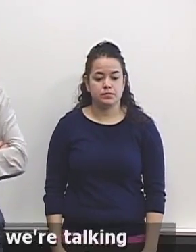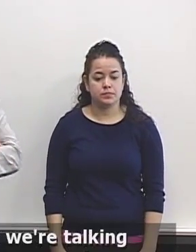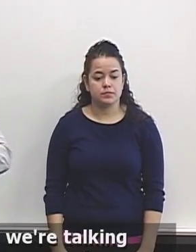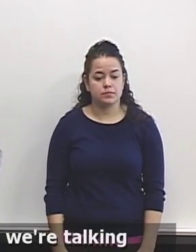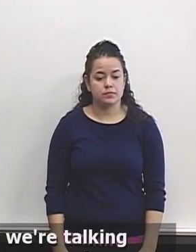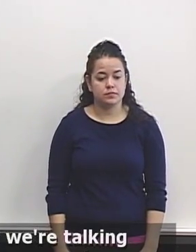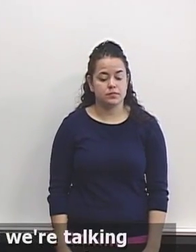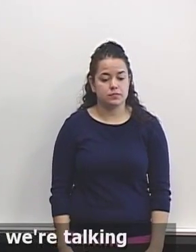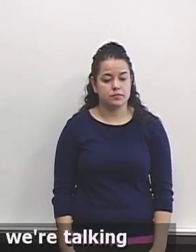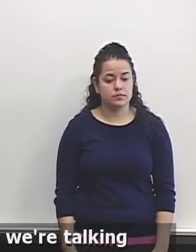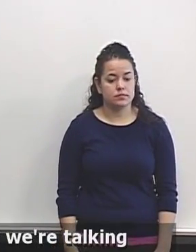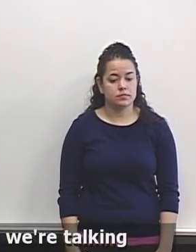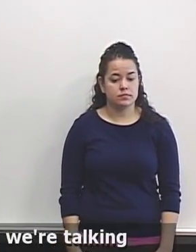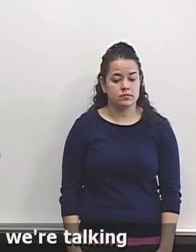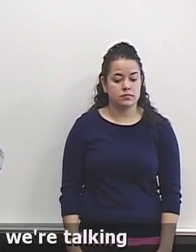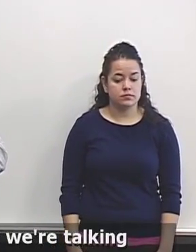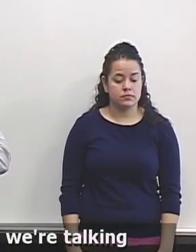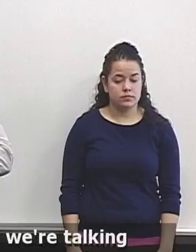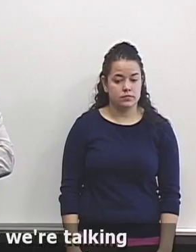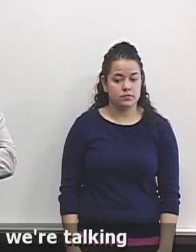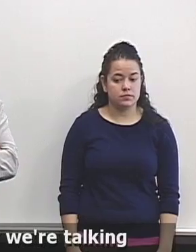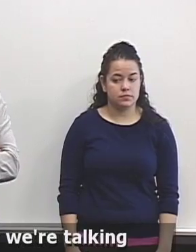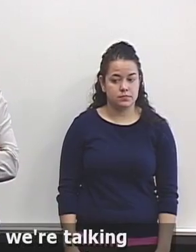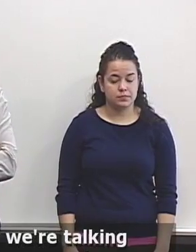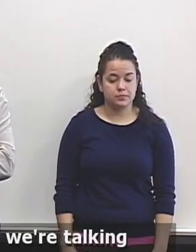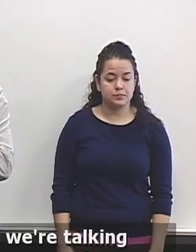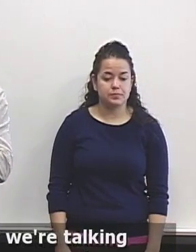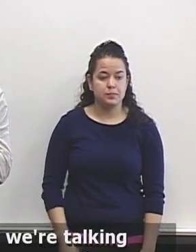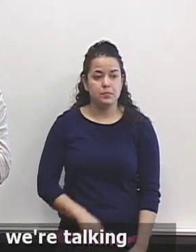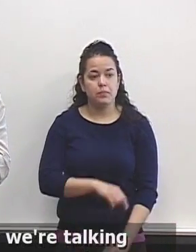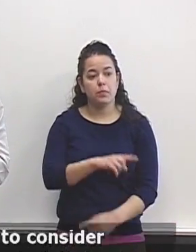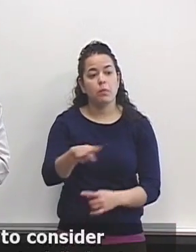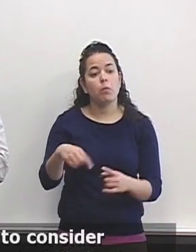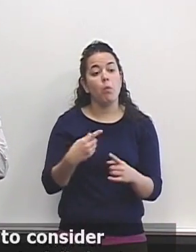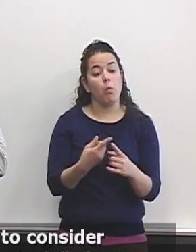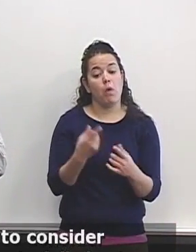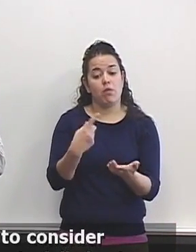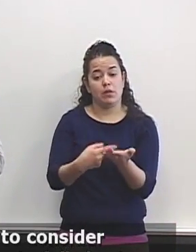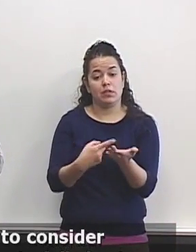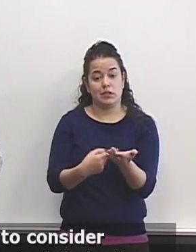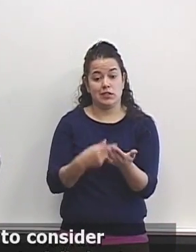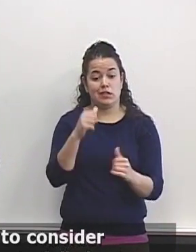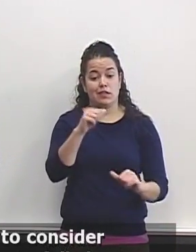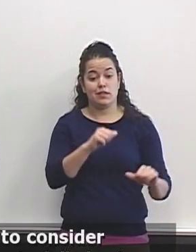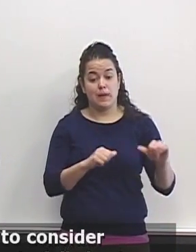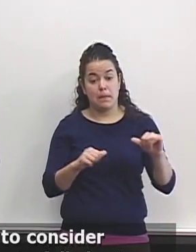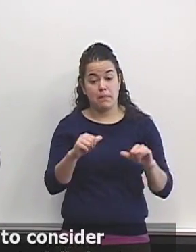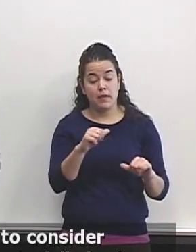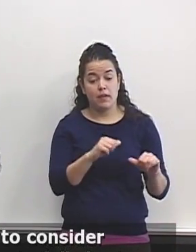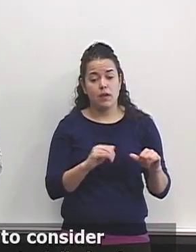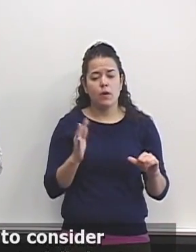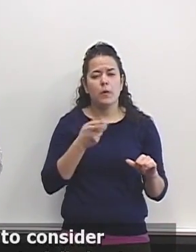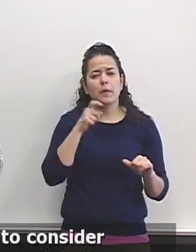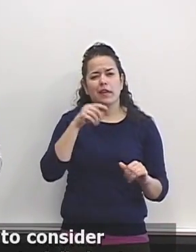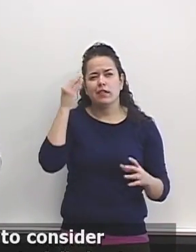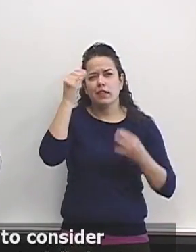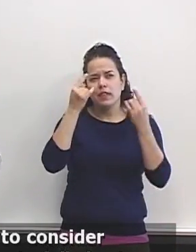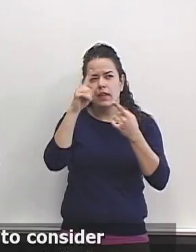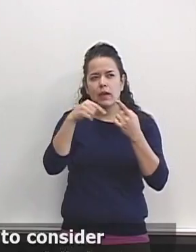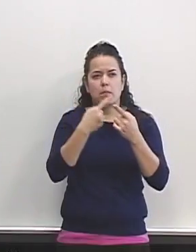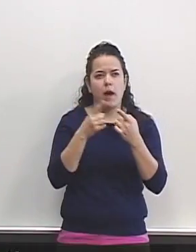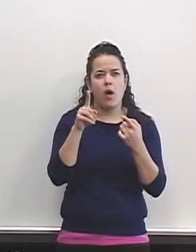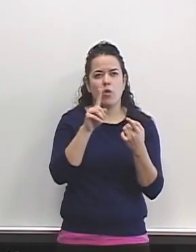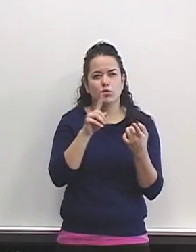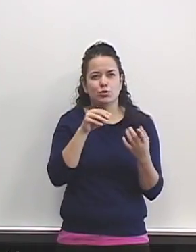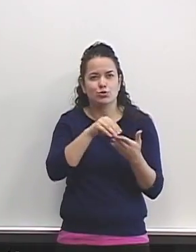Now, when we're talking about assessment, we need to consider where students fall short. What